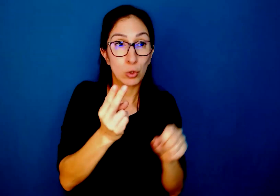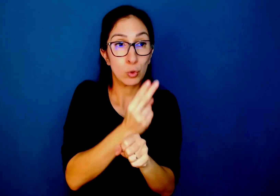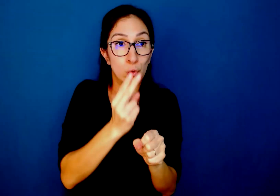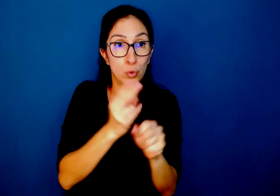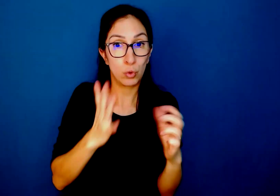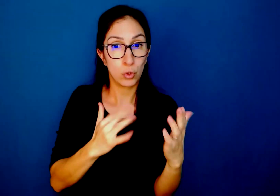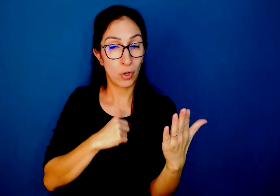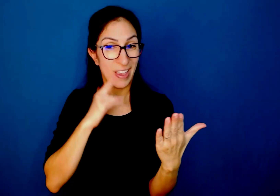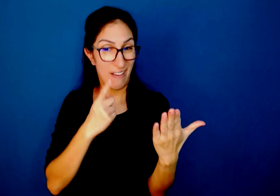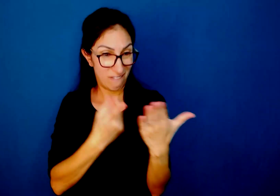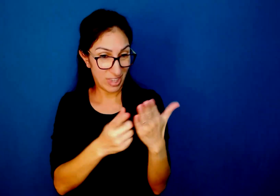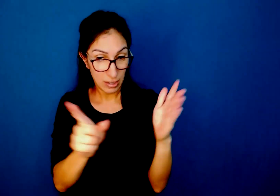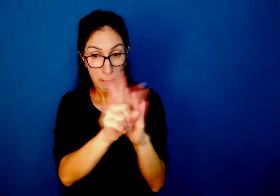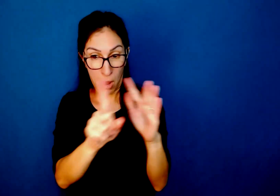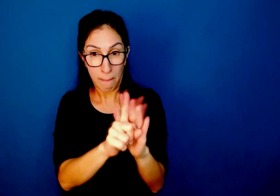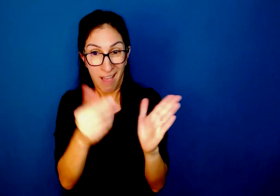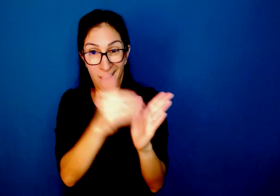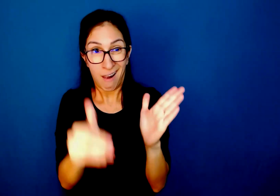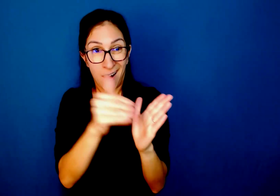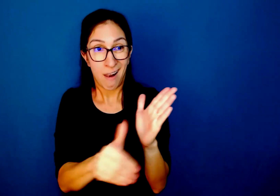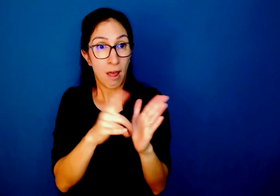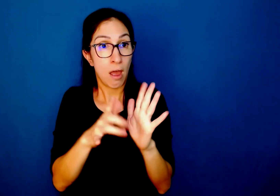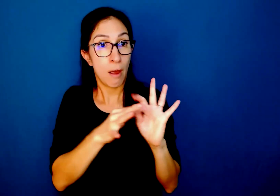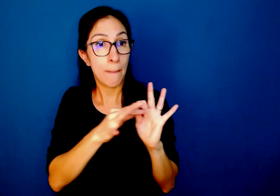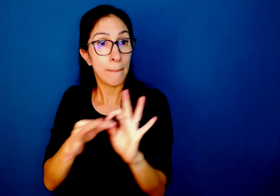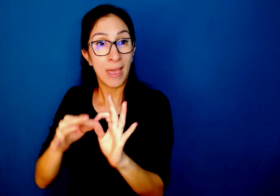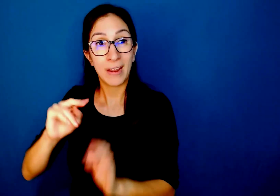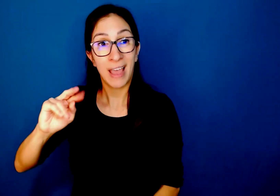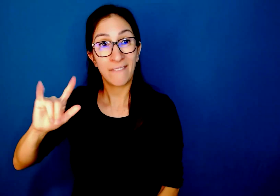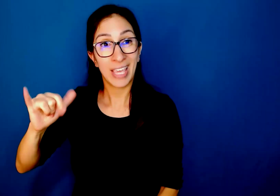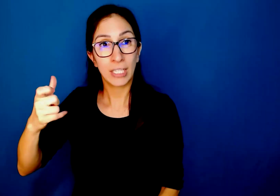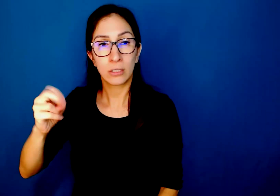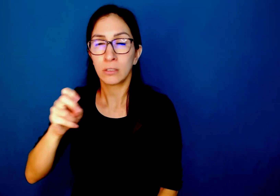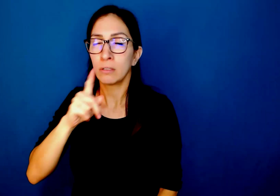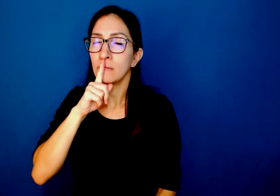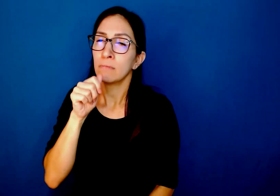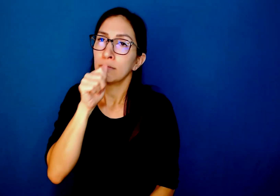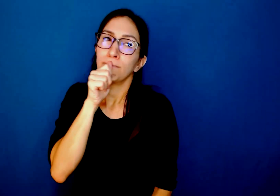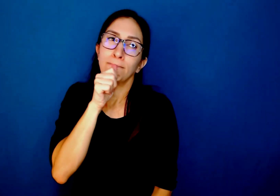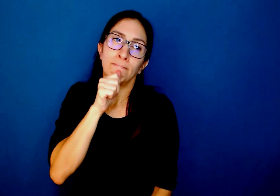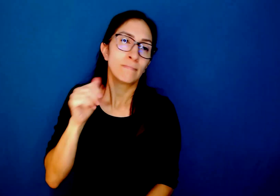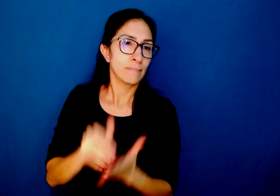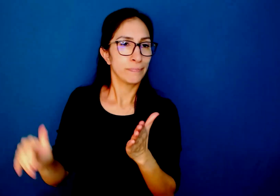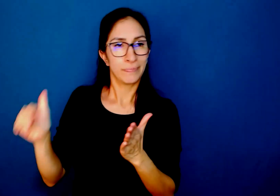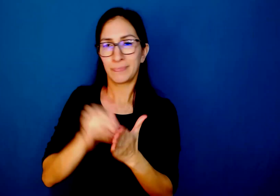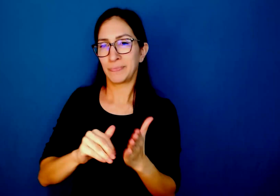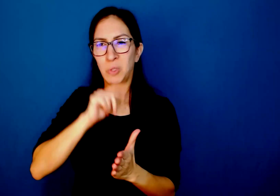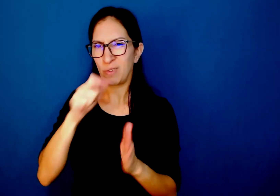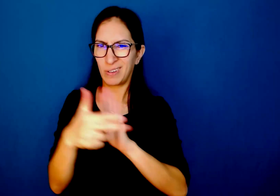marked up correctly as a navigation related landmark. So there's just no need to have navigation in the label.